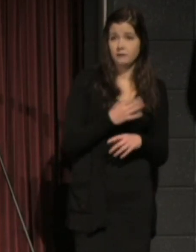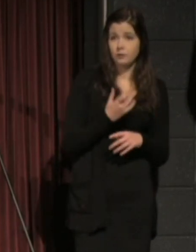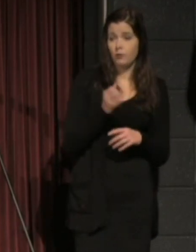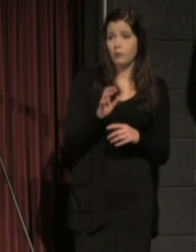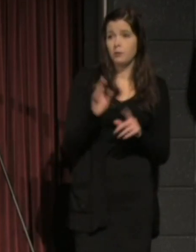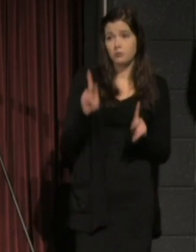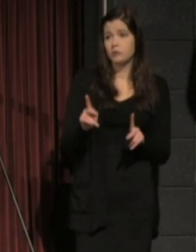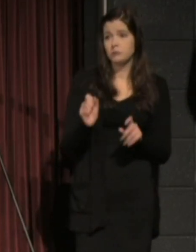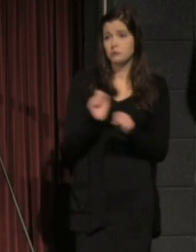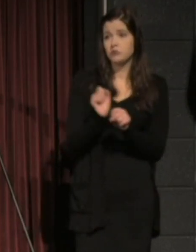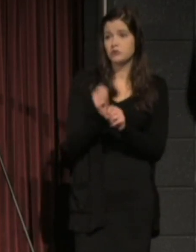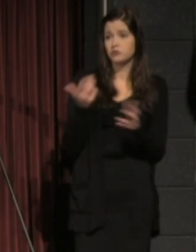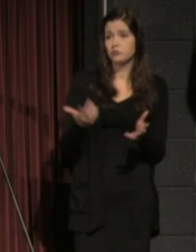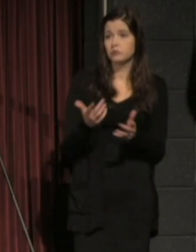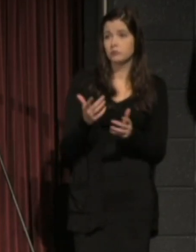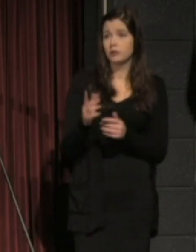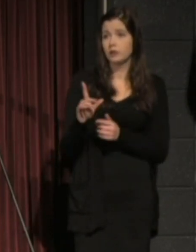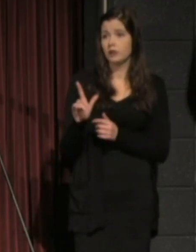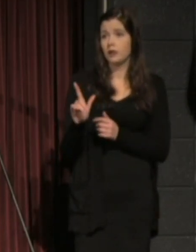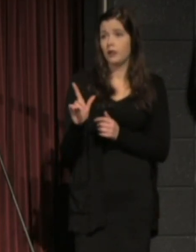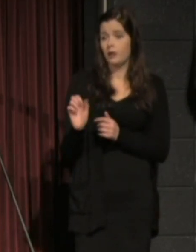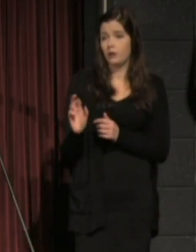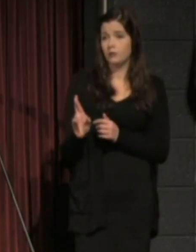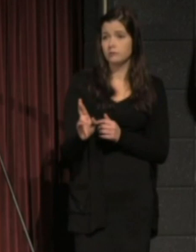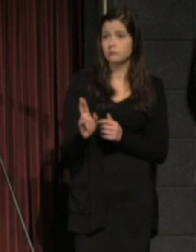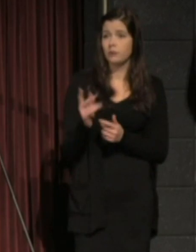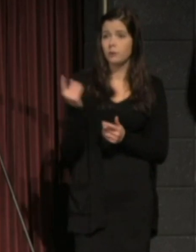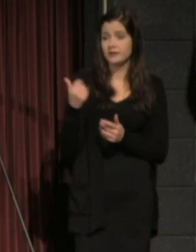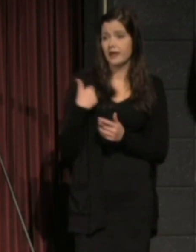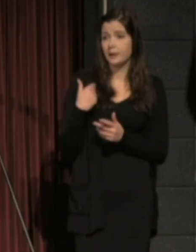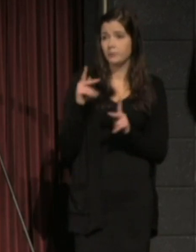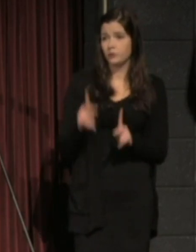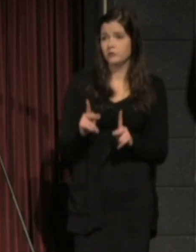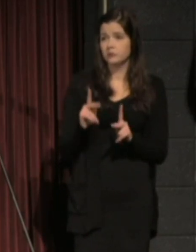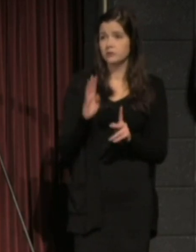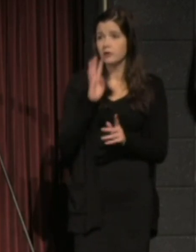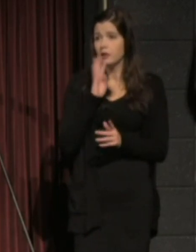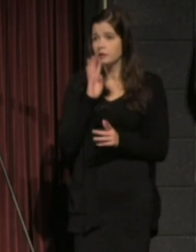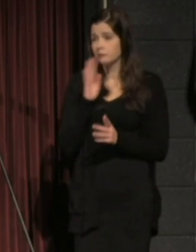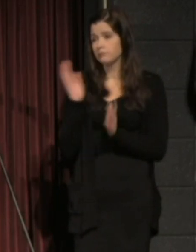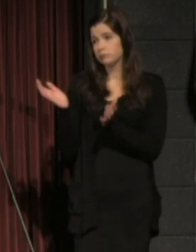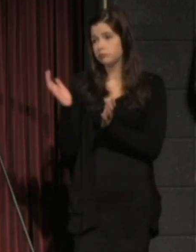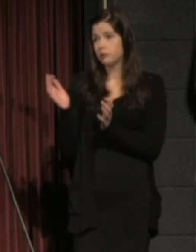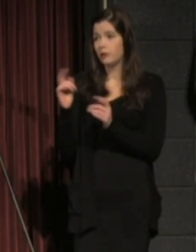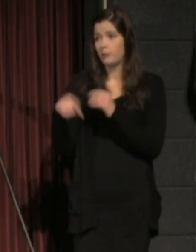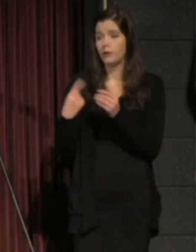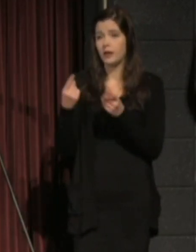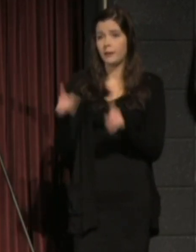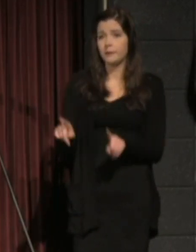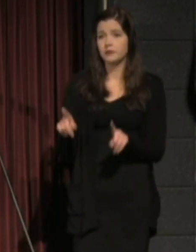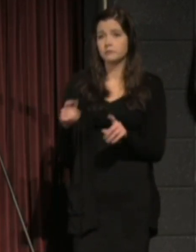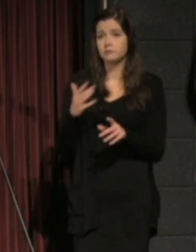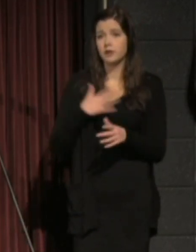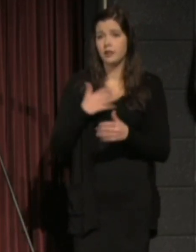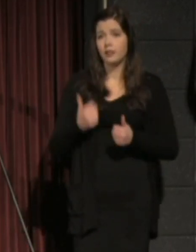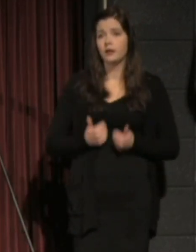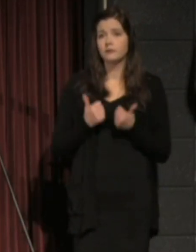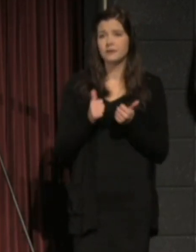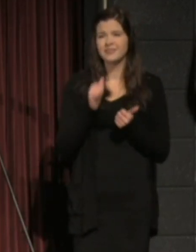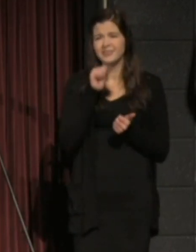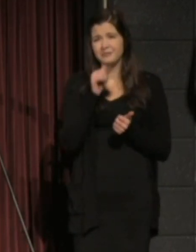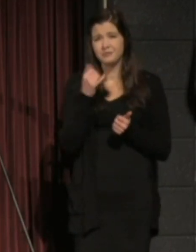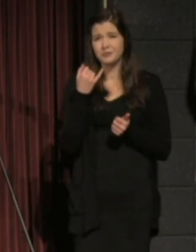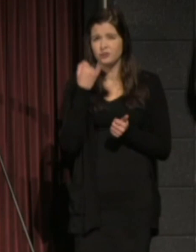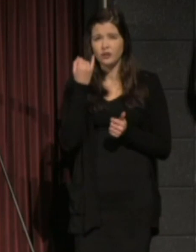Lake Region. I always had someone to talk to about anything that was going on in my life. Never did I envy another student at a